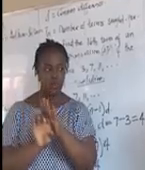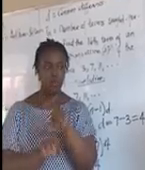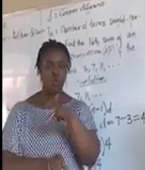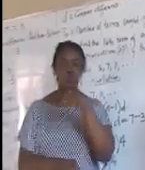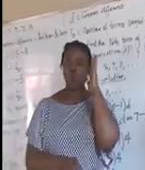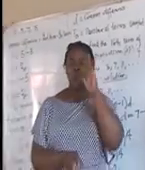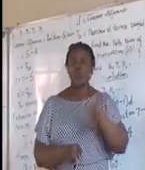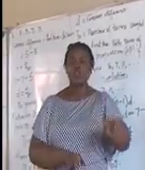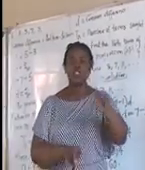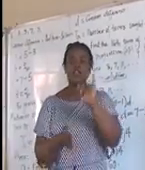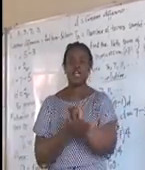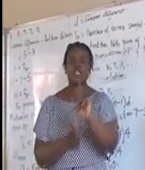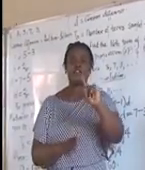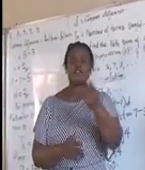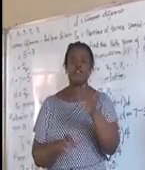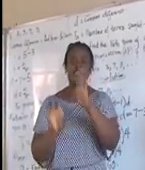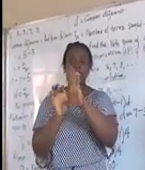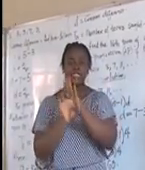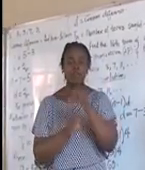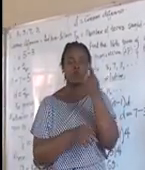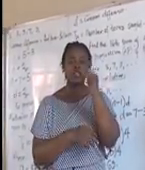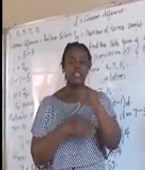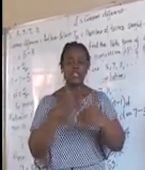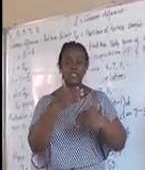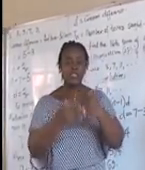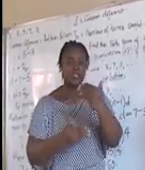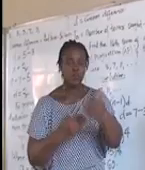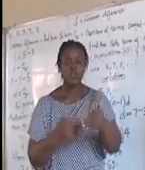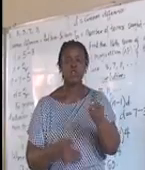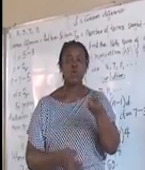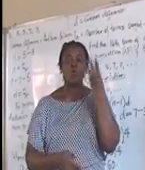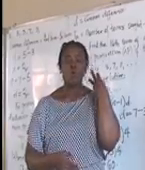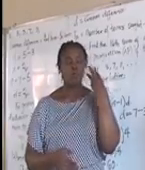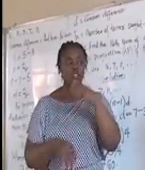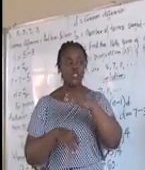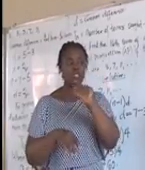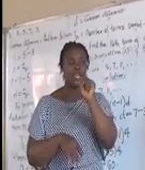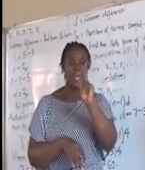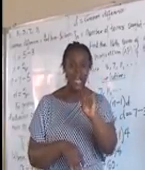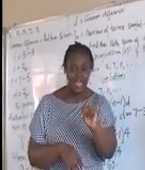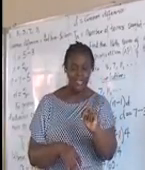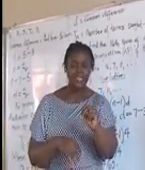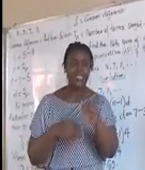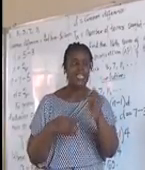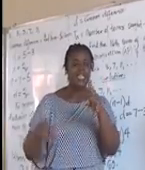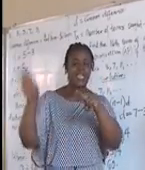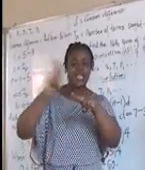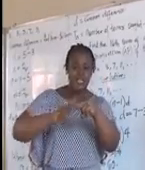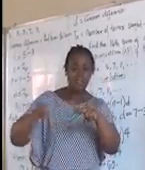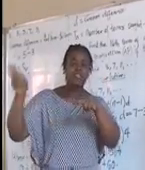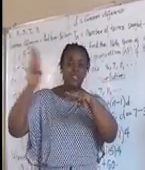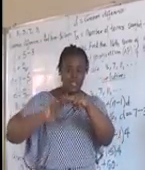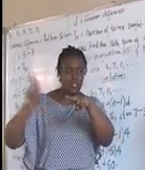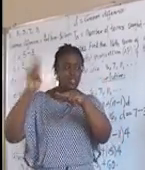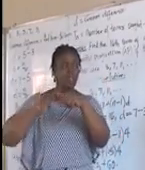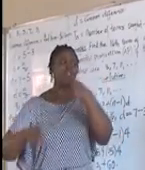observe that the first example, the sequence was an increasing order. Can we take the reverse of a